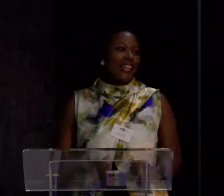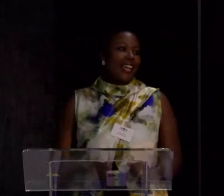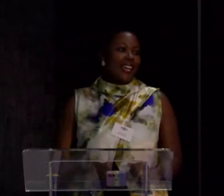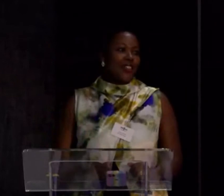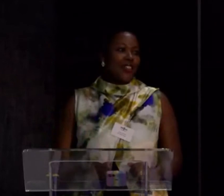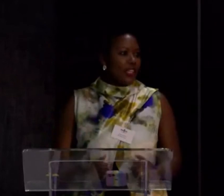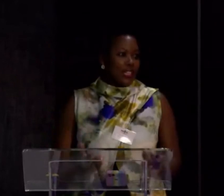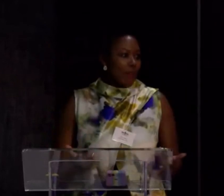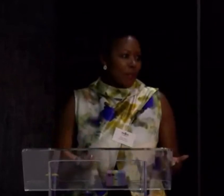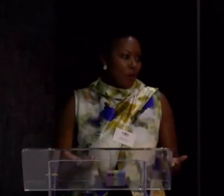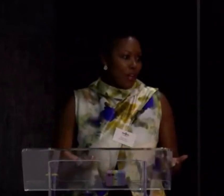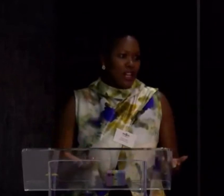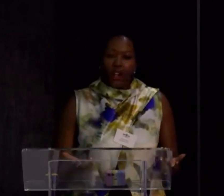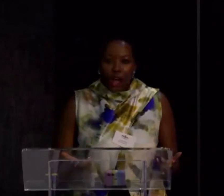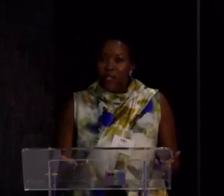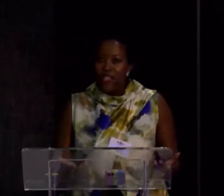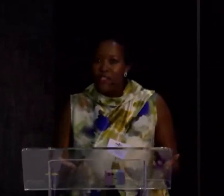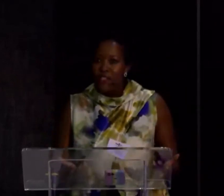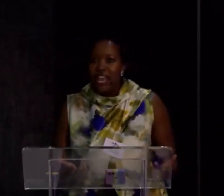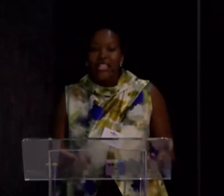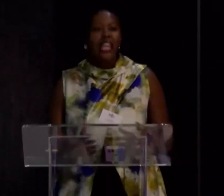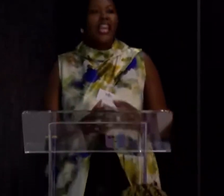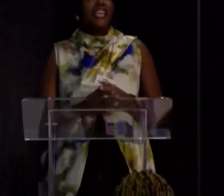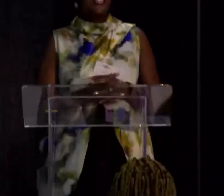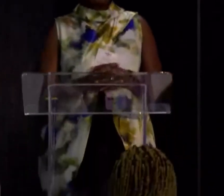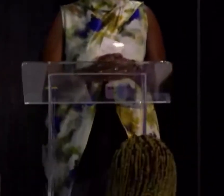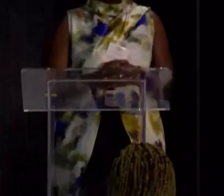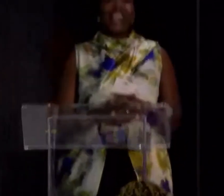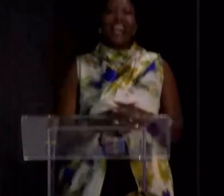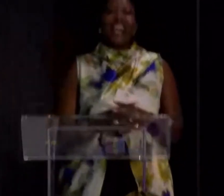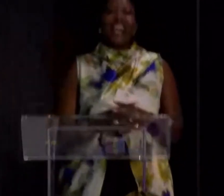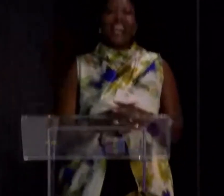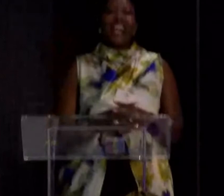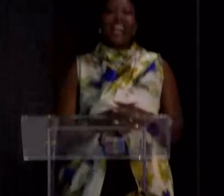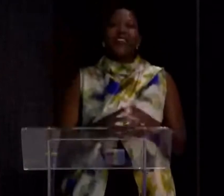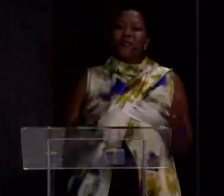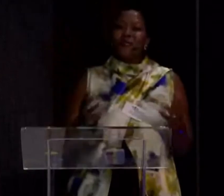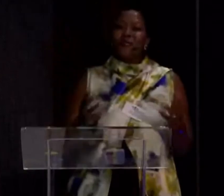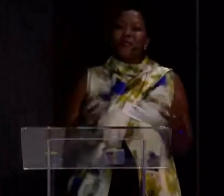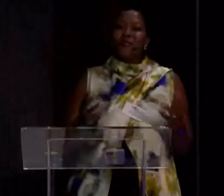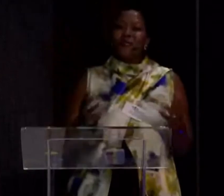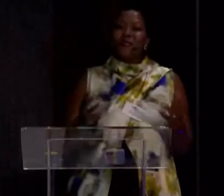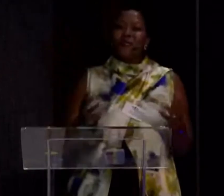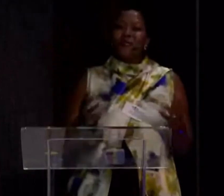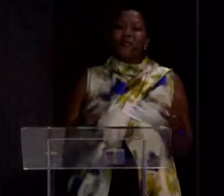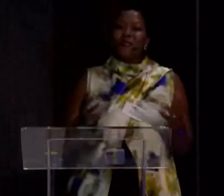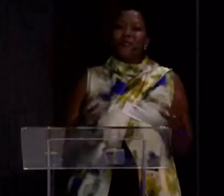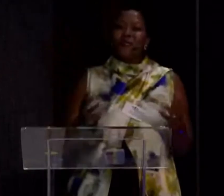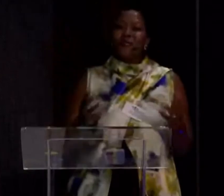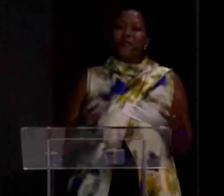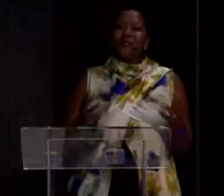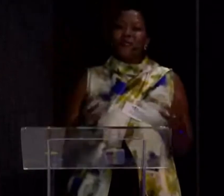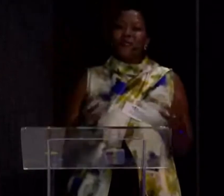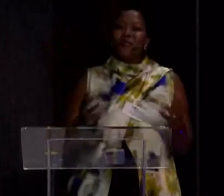this, don't think that I'm wondering, it's not at night. It is because people actually logging in